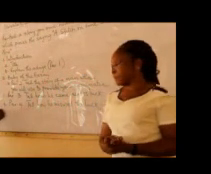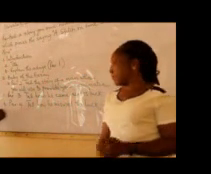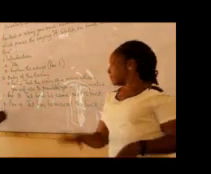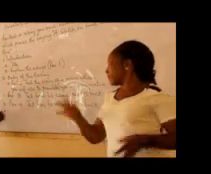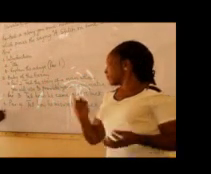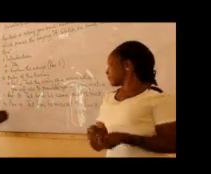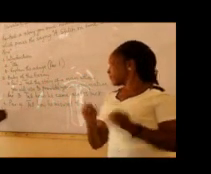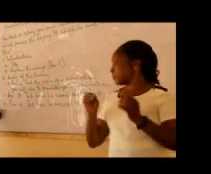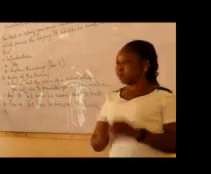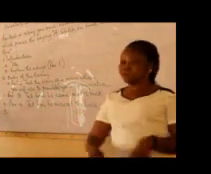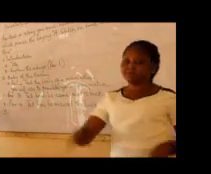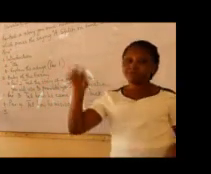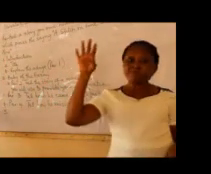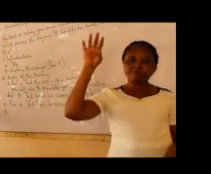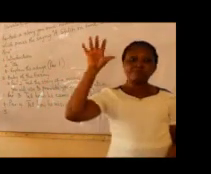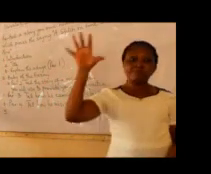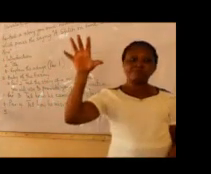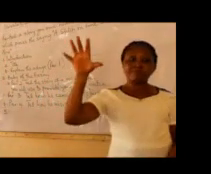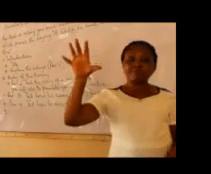five,